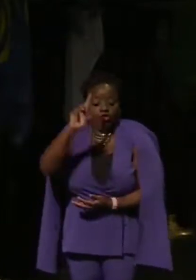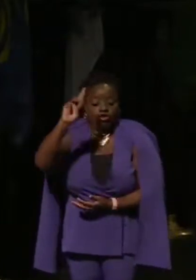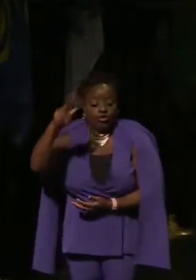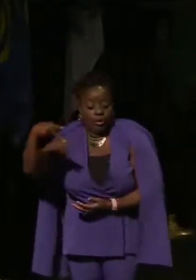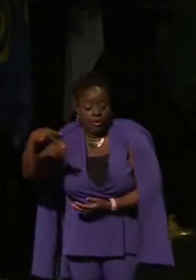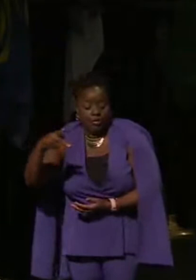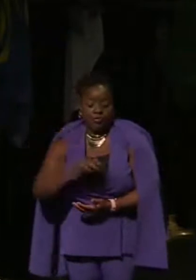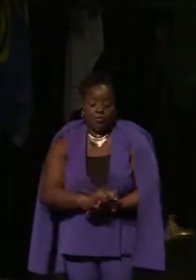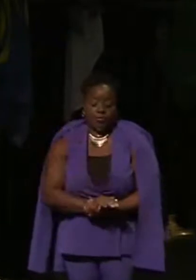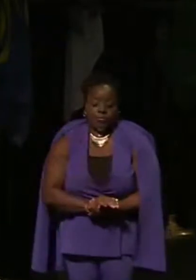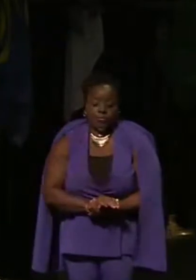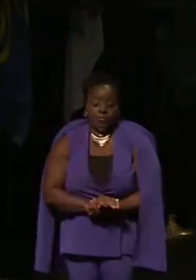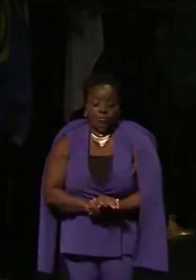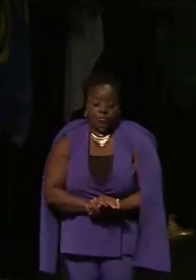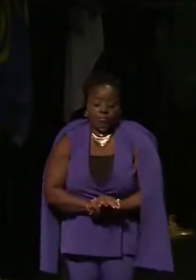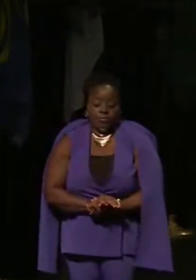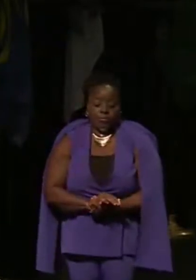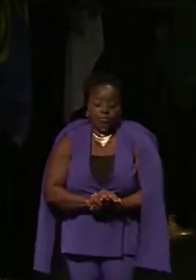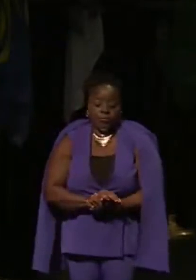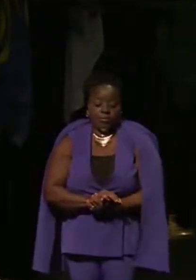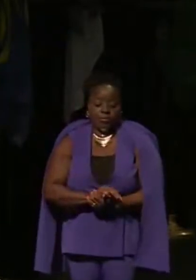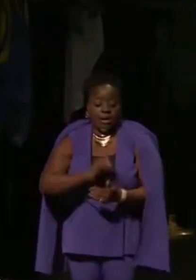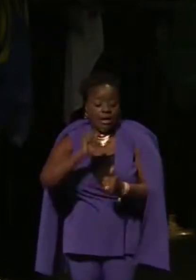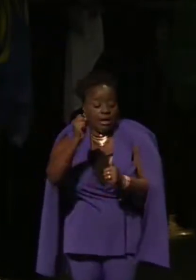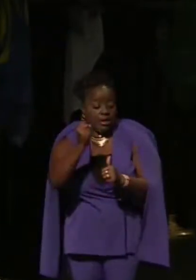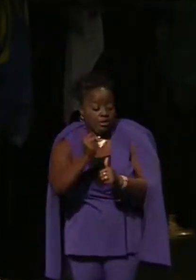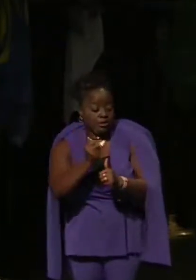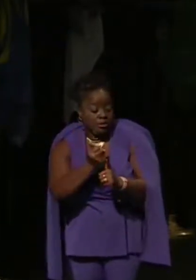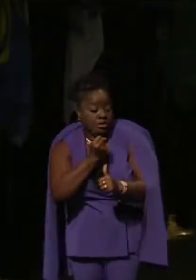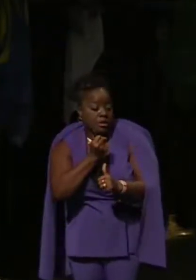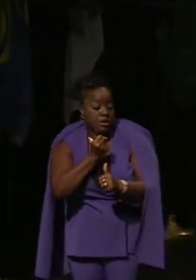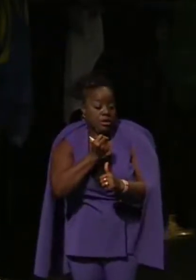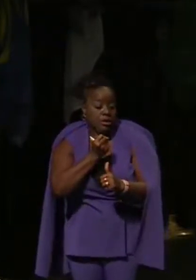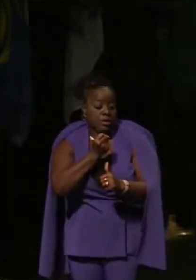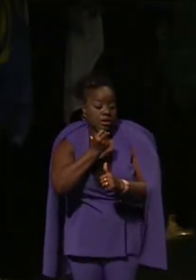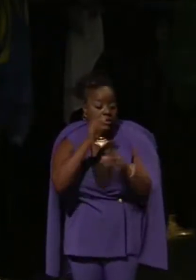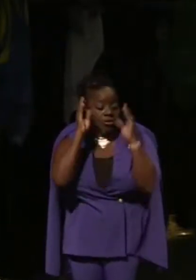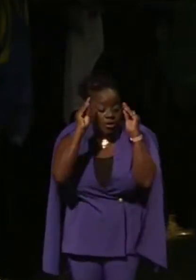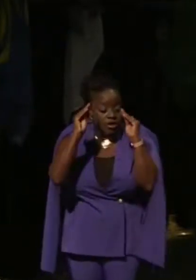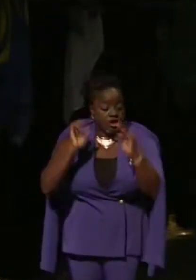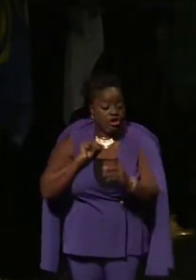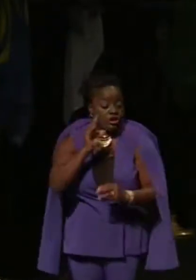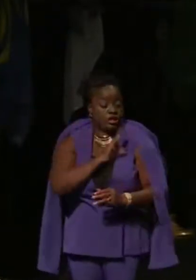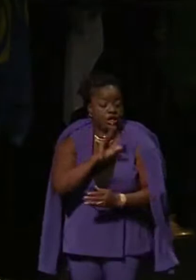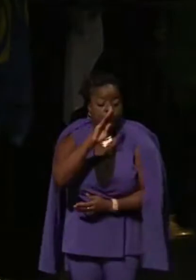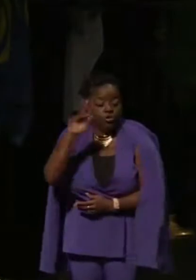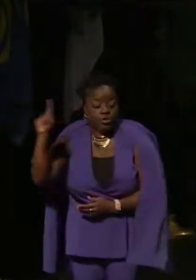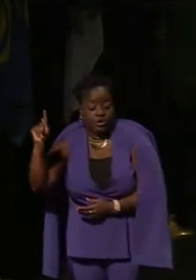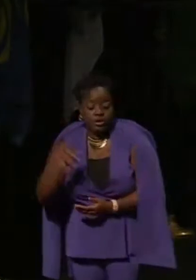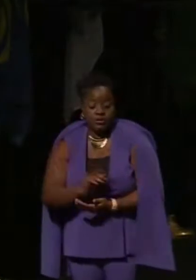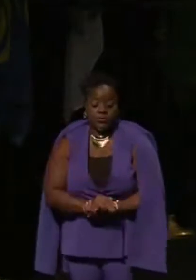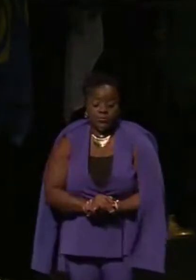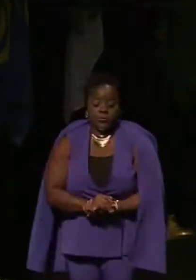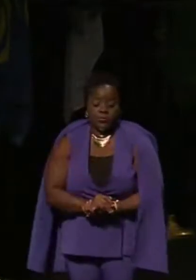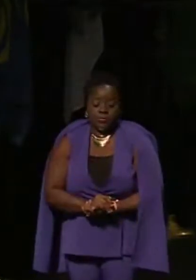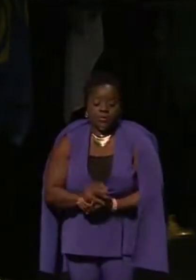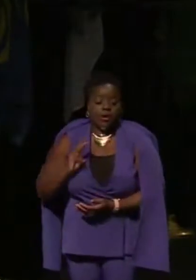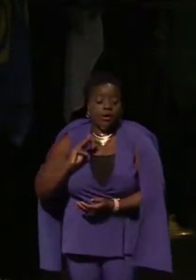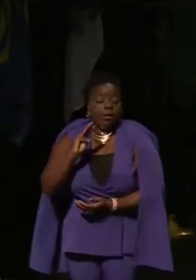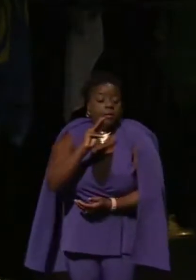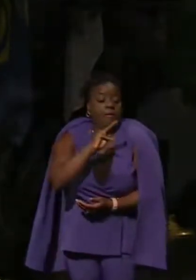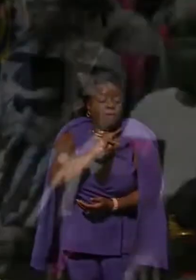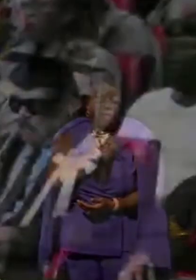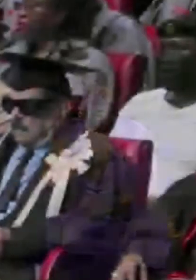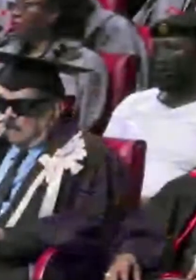Peer. Senior Academic and Corporate Staff of UTT. Members of the Student